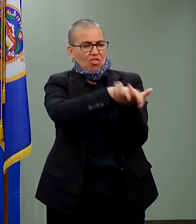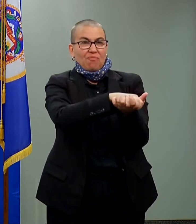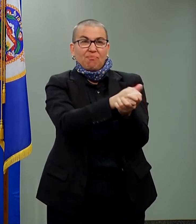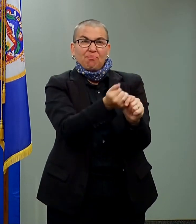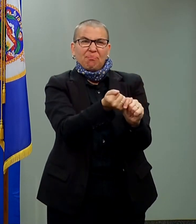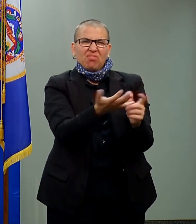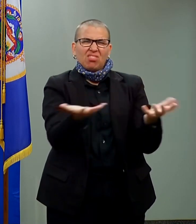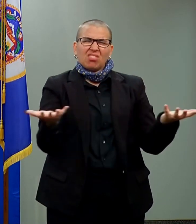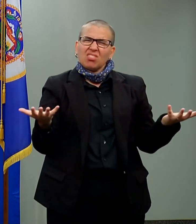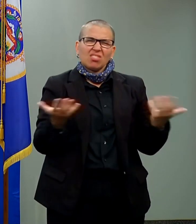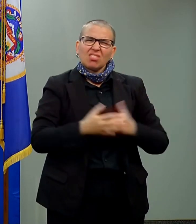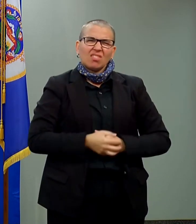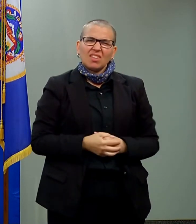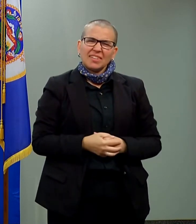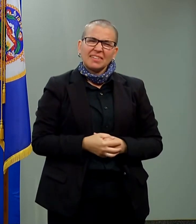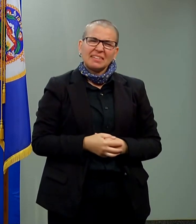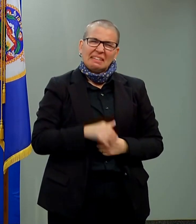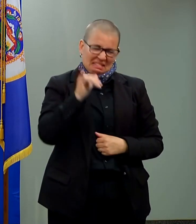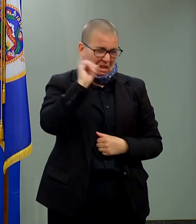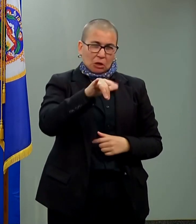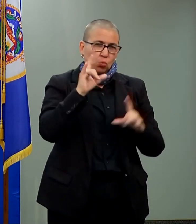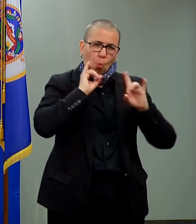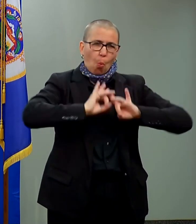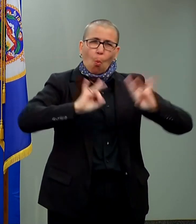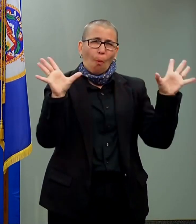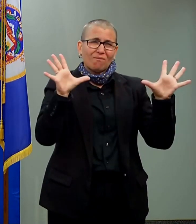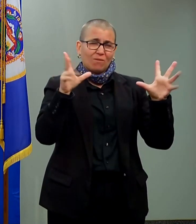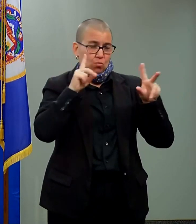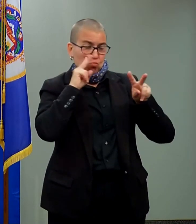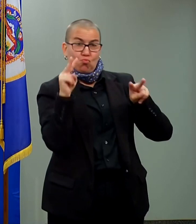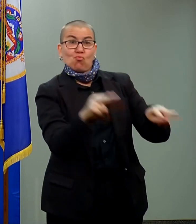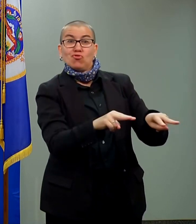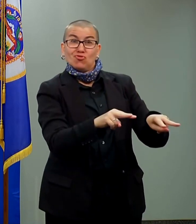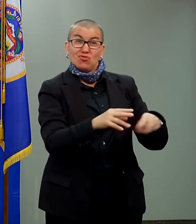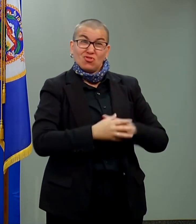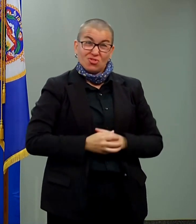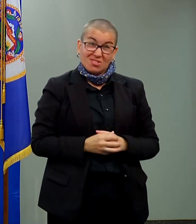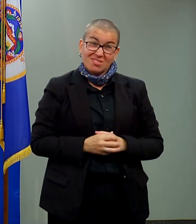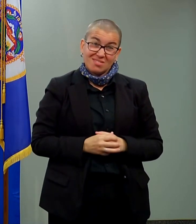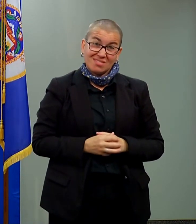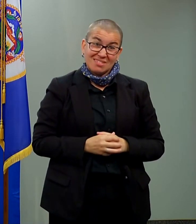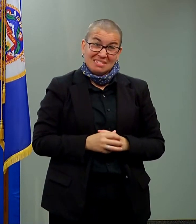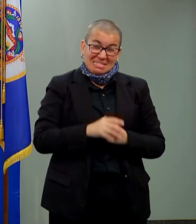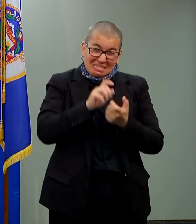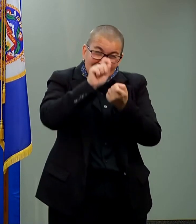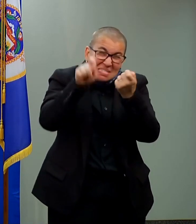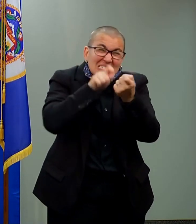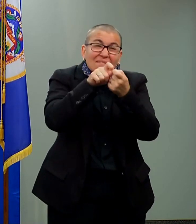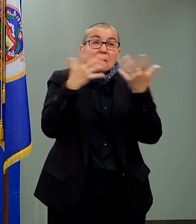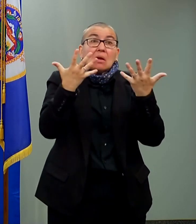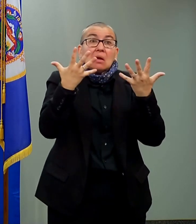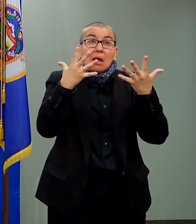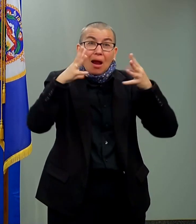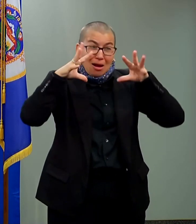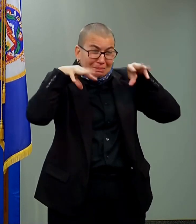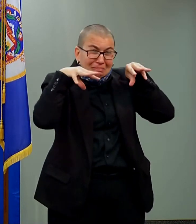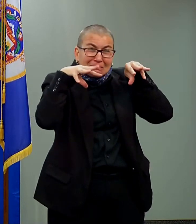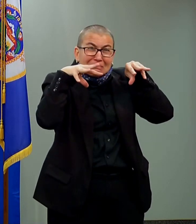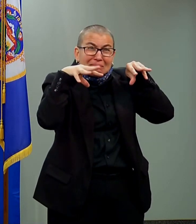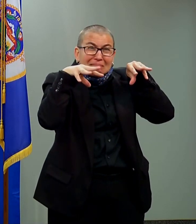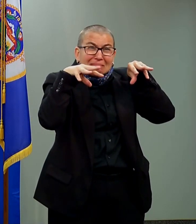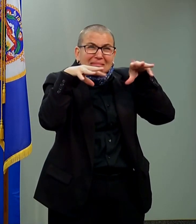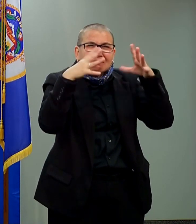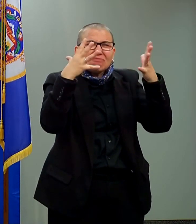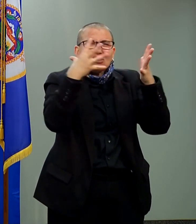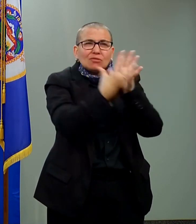and gruesome fashion, especially when it's as well documented as George Floyd's murder